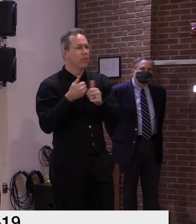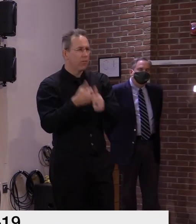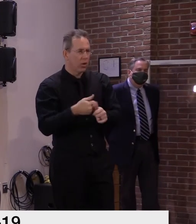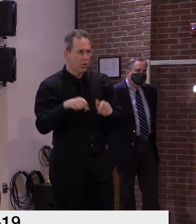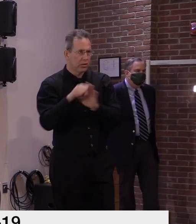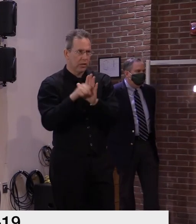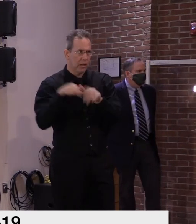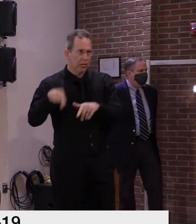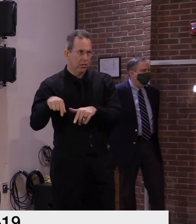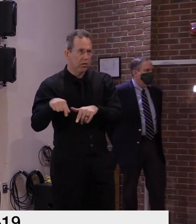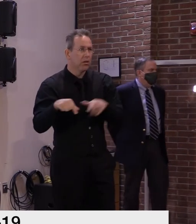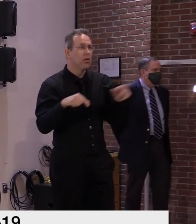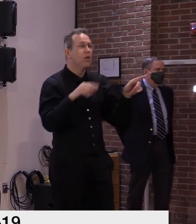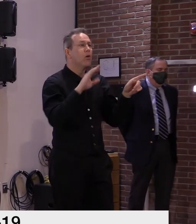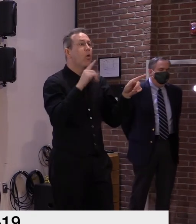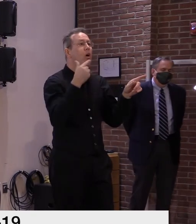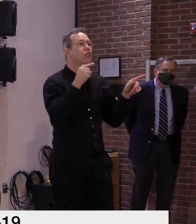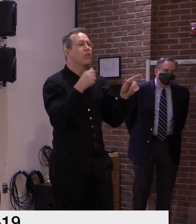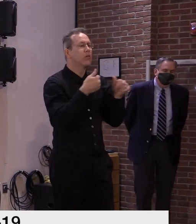April, Burlington Free Press.